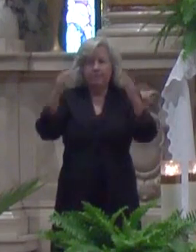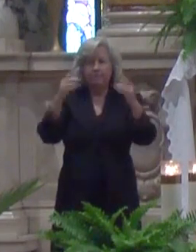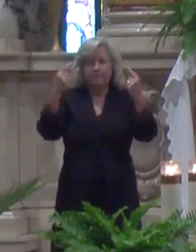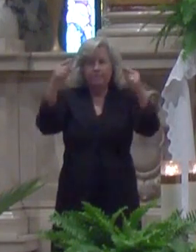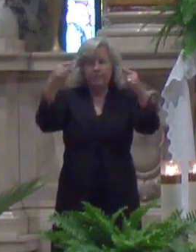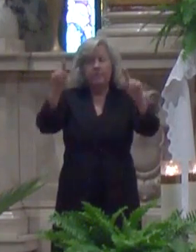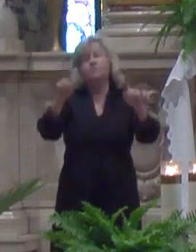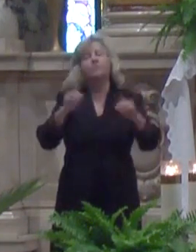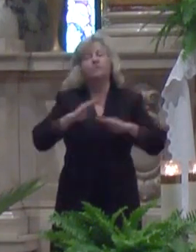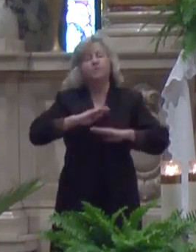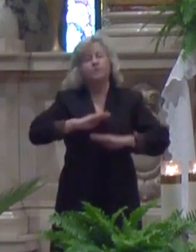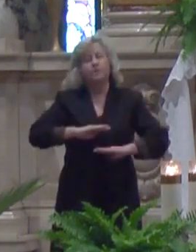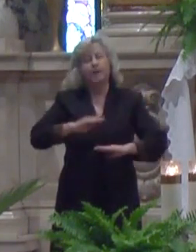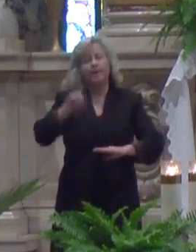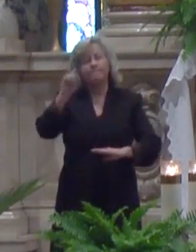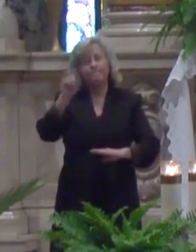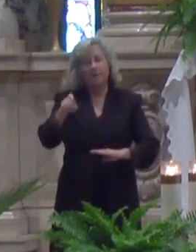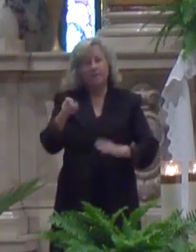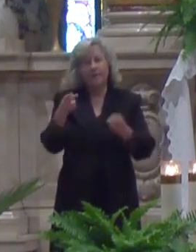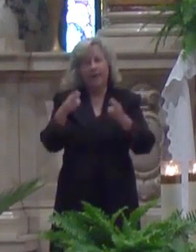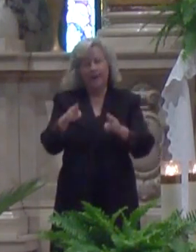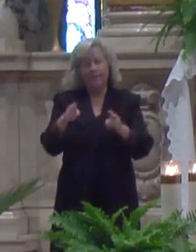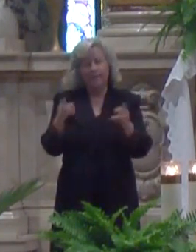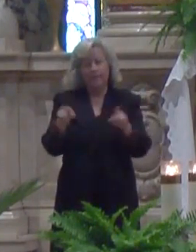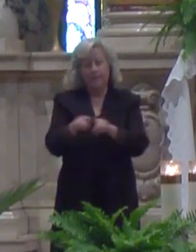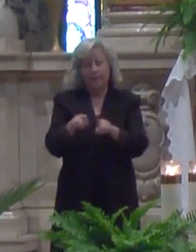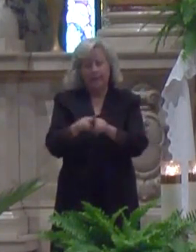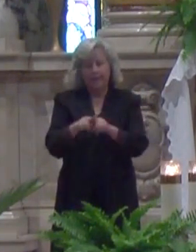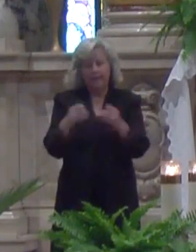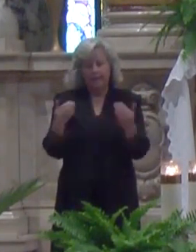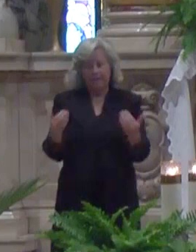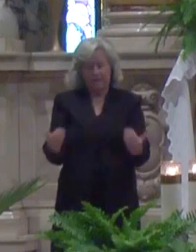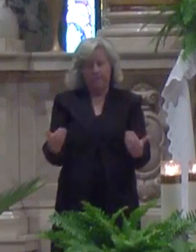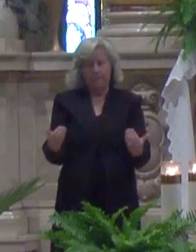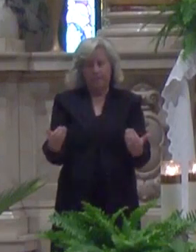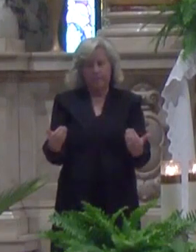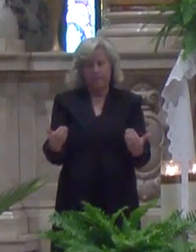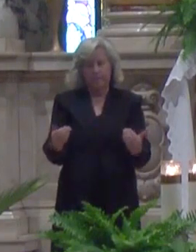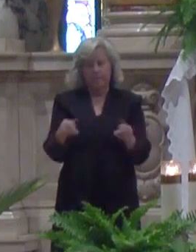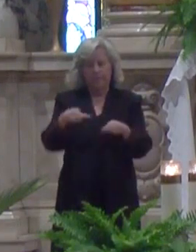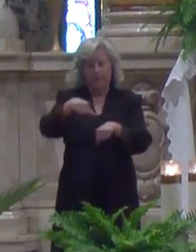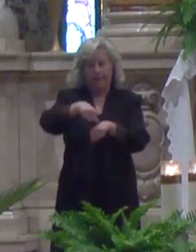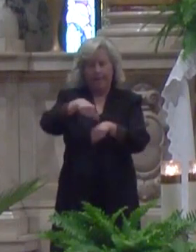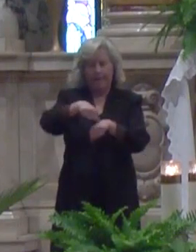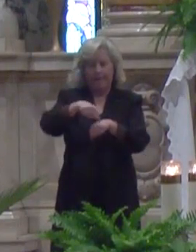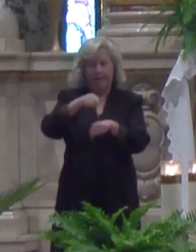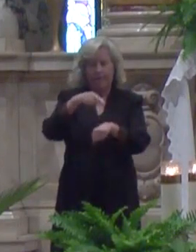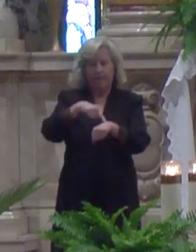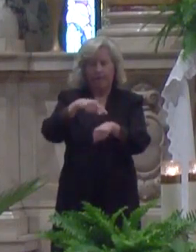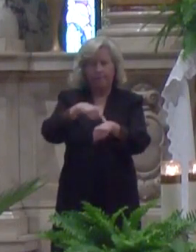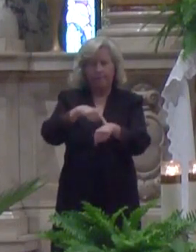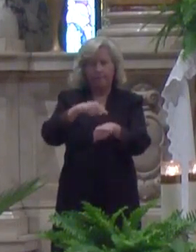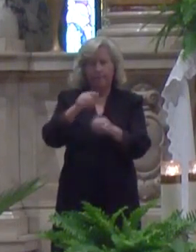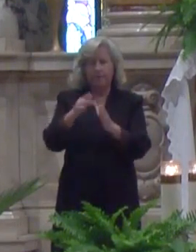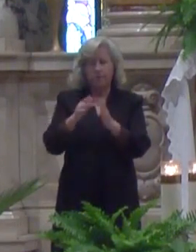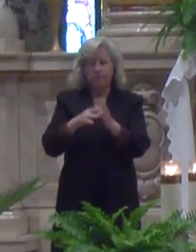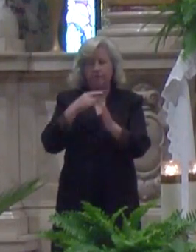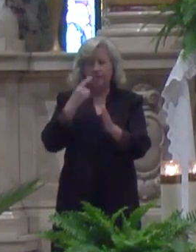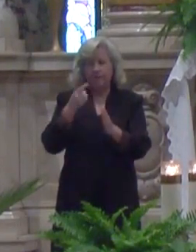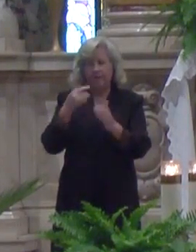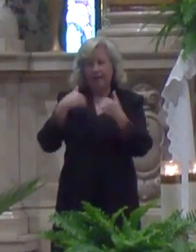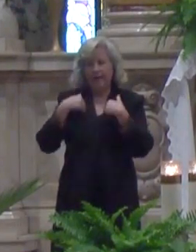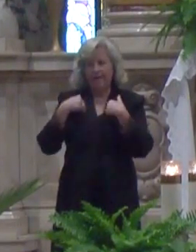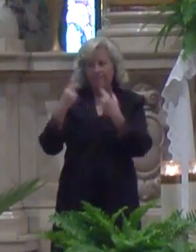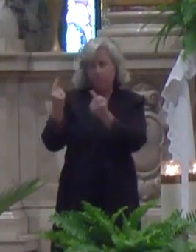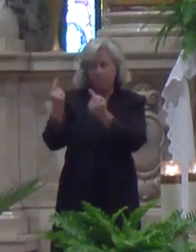say that it must come to pass in this way? At that hour, Jesus said to the crowds, Have you come